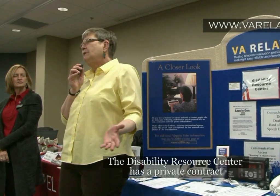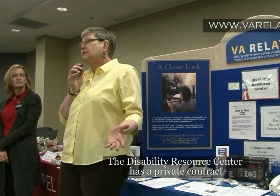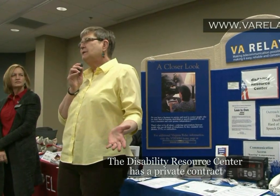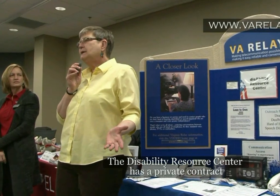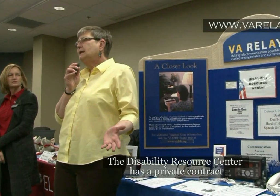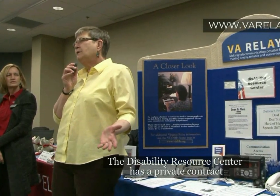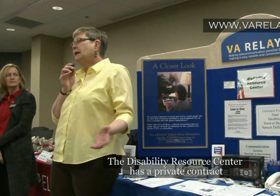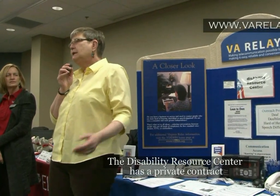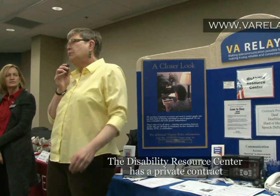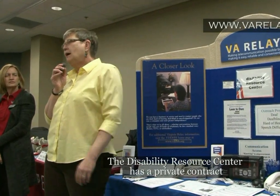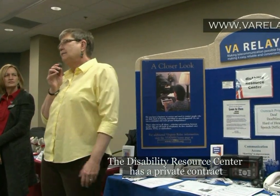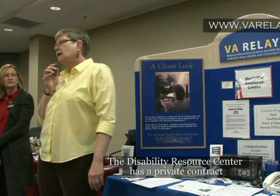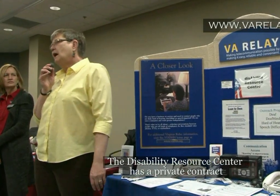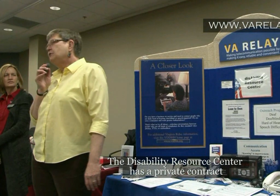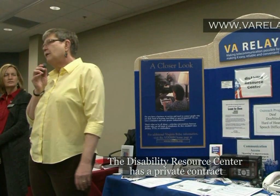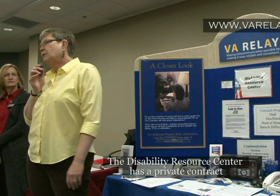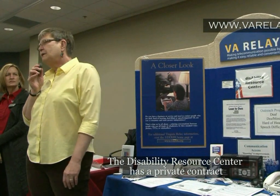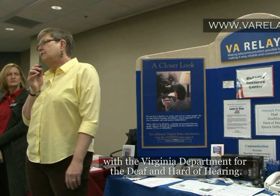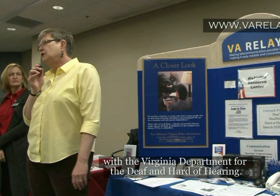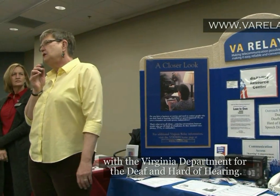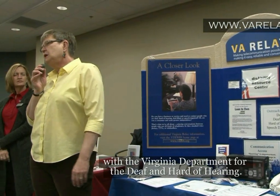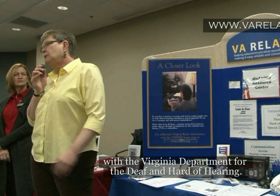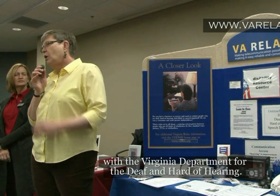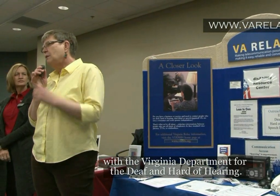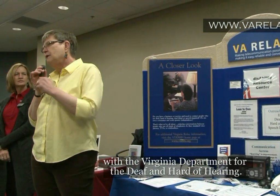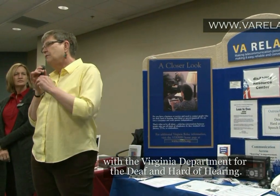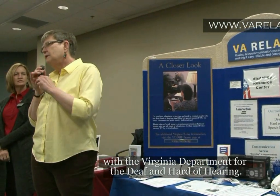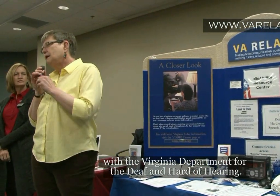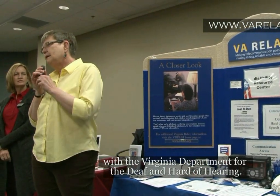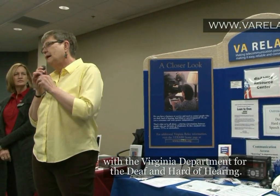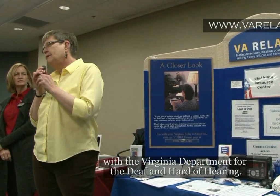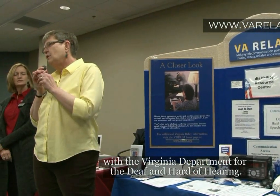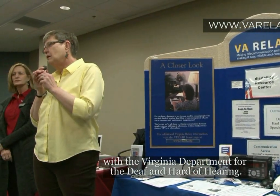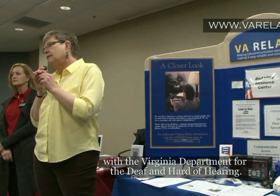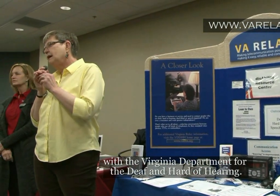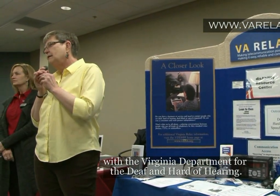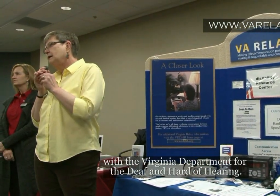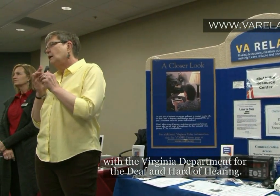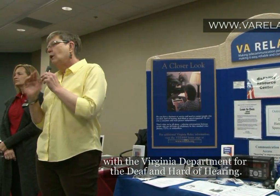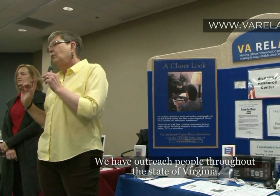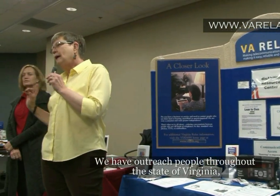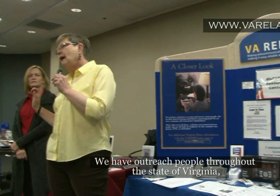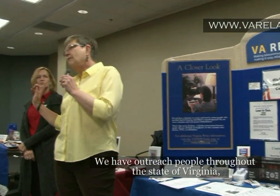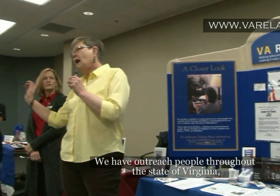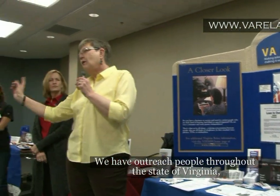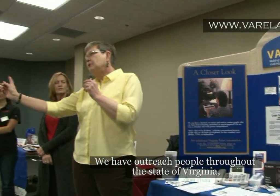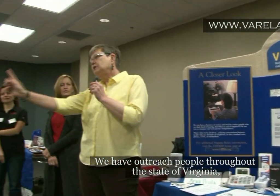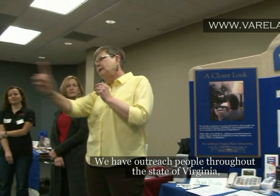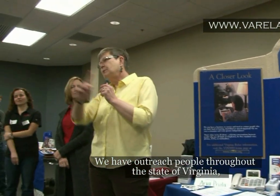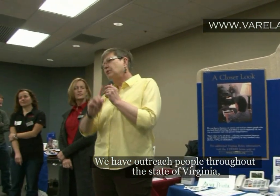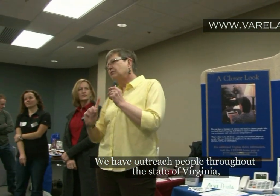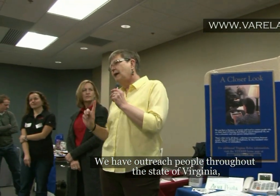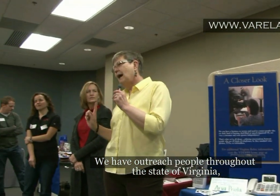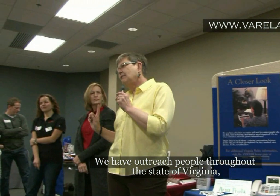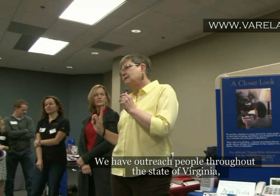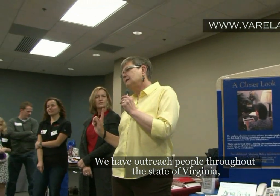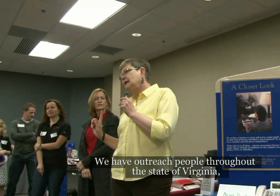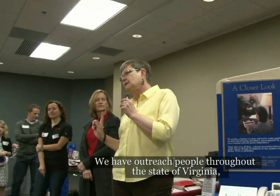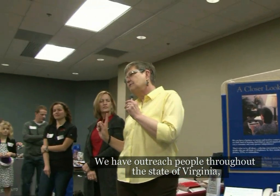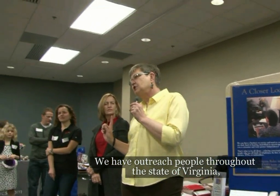Resource Center has a private contract with the Virginia Department for Deaf and Hard of Hearing. We have outreach people throughout the state of